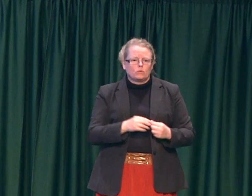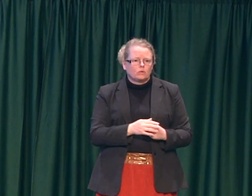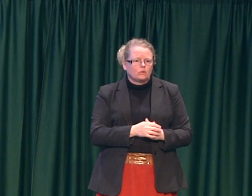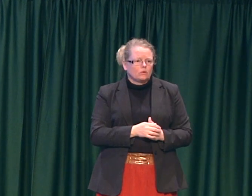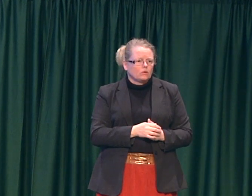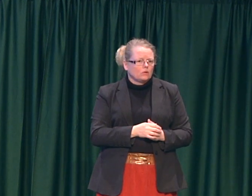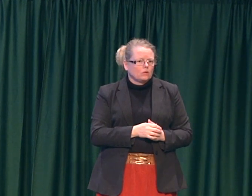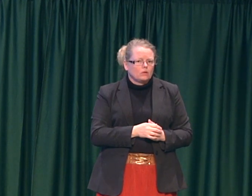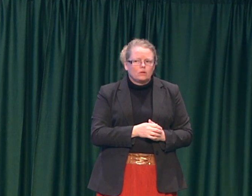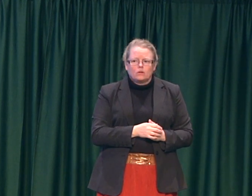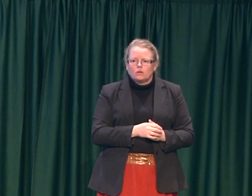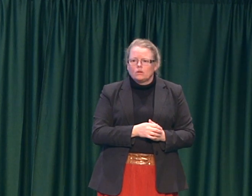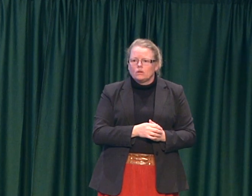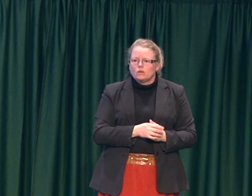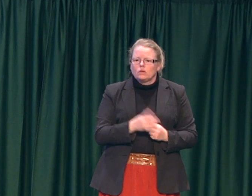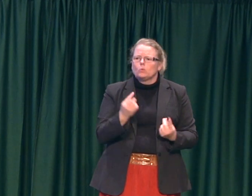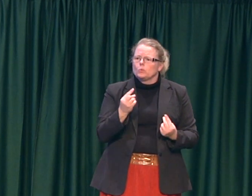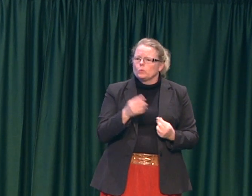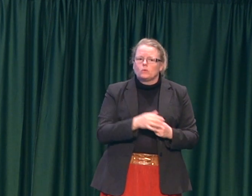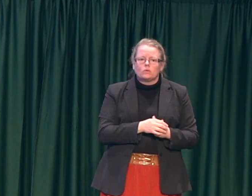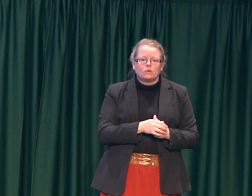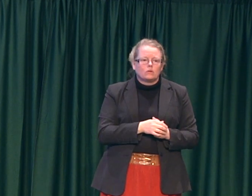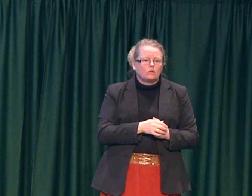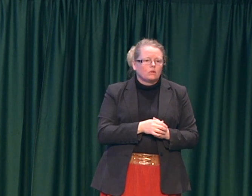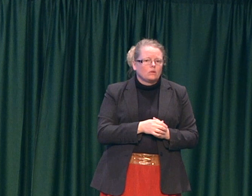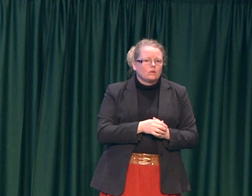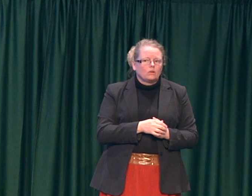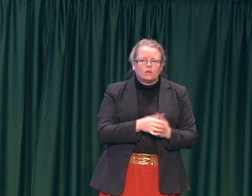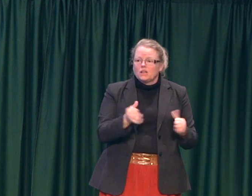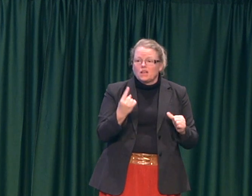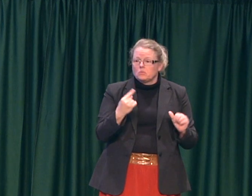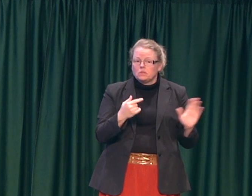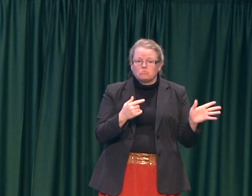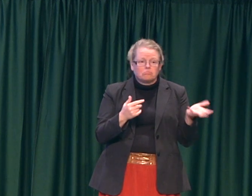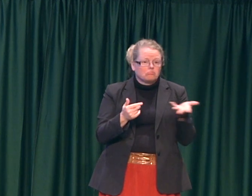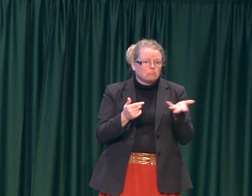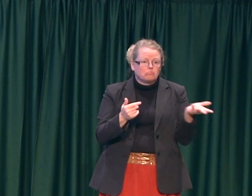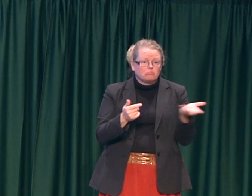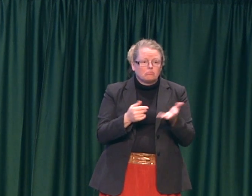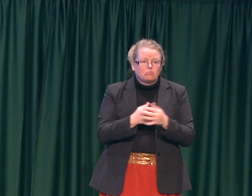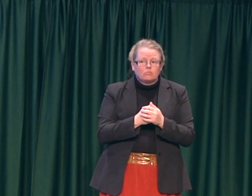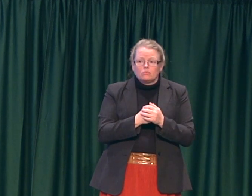If in fact it's not a good fit between the deaf person and the interpreter, what do you do?